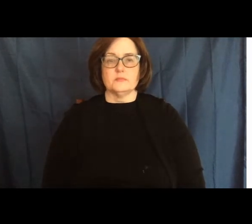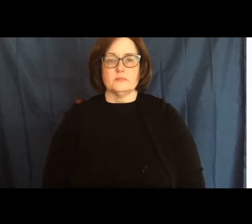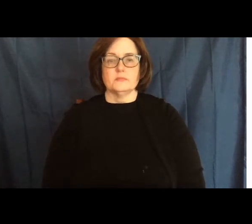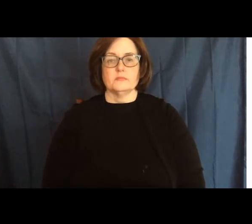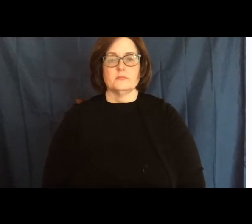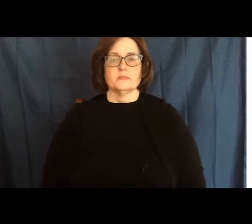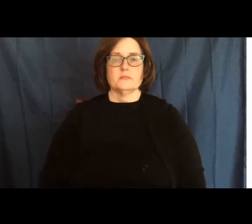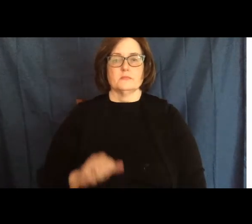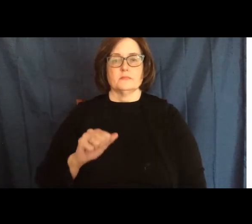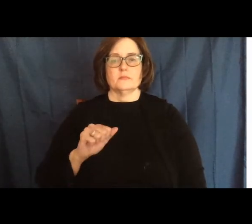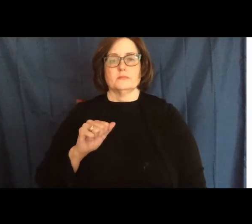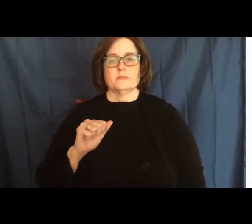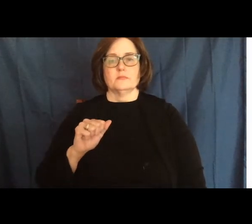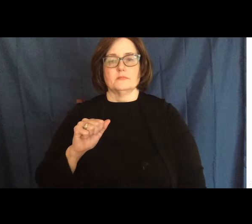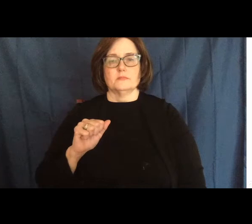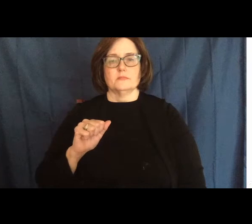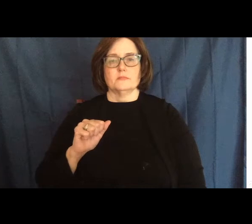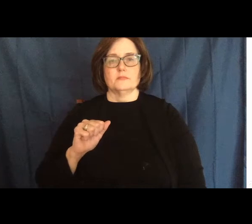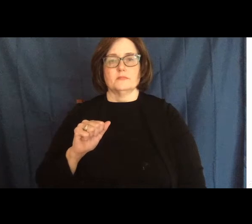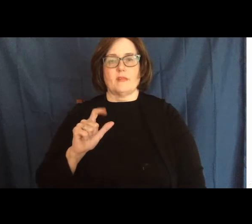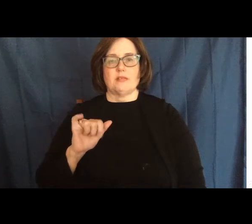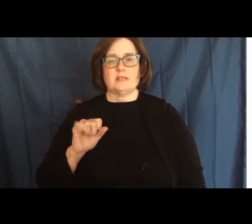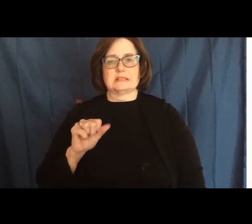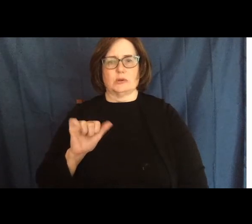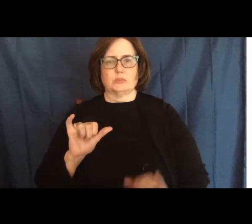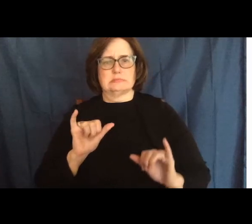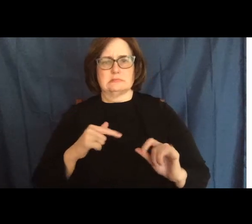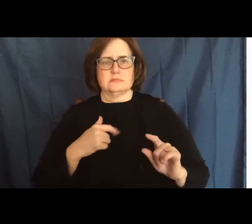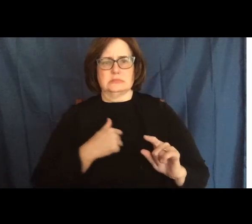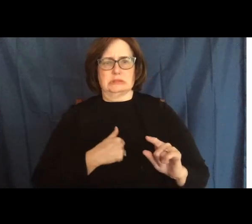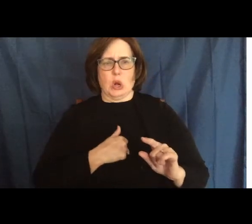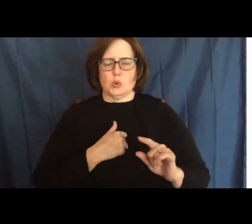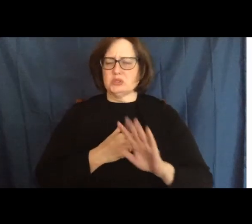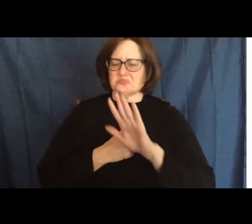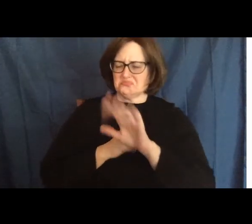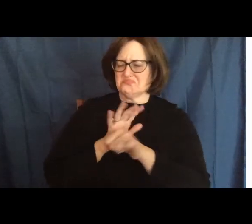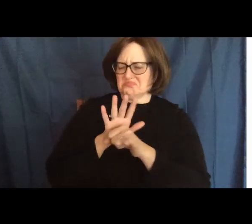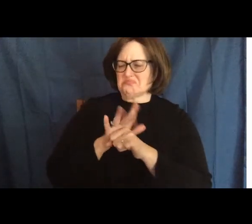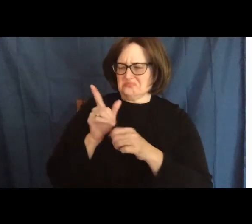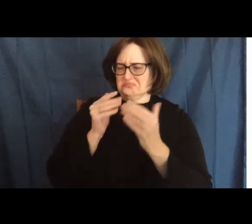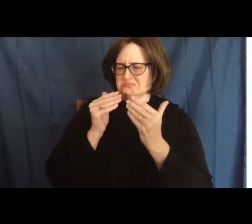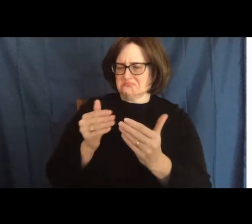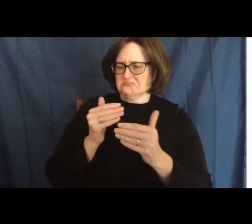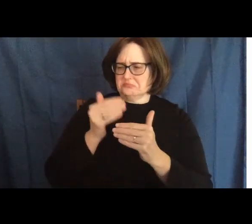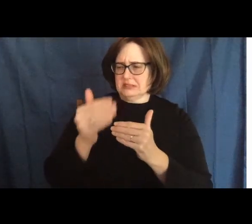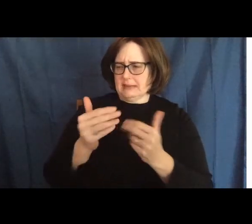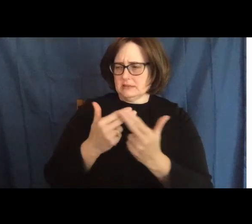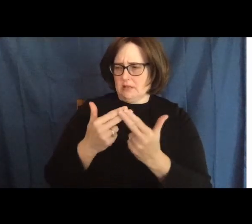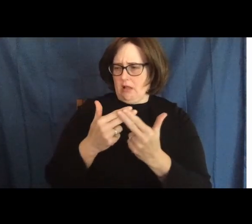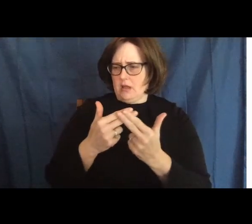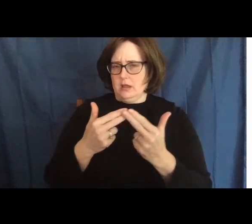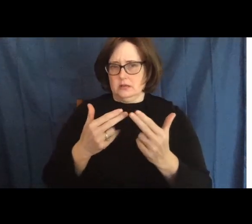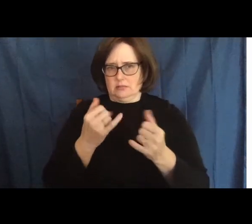sorry. I think I Yeah, got it's okay. We can go on in the last slide. Thank you. So basically, what we